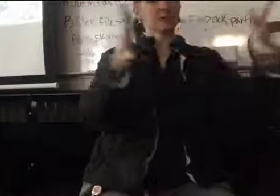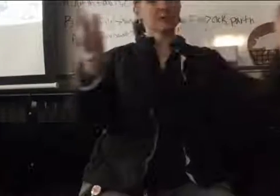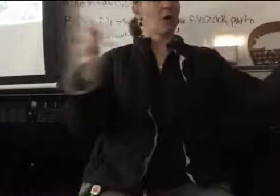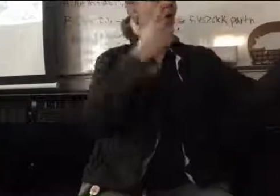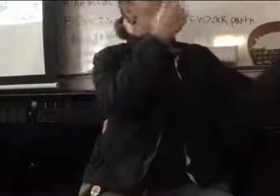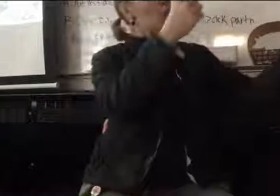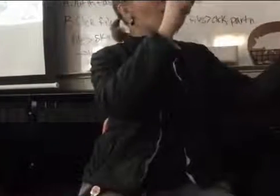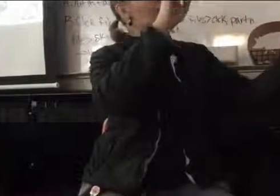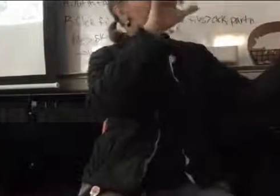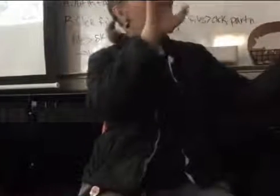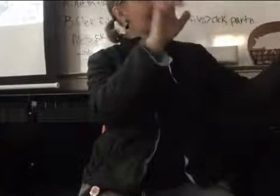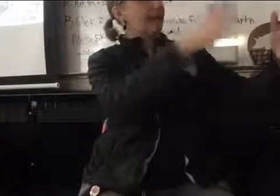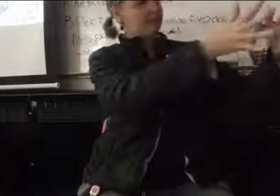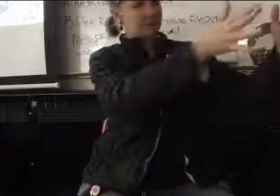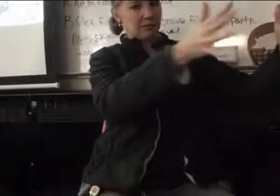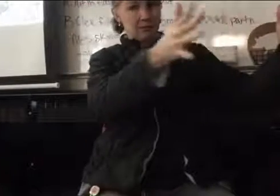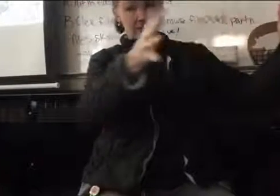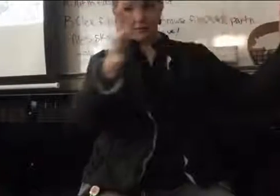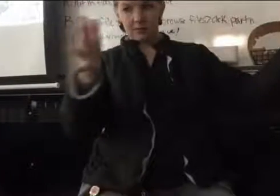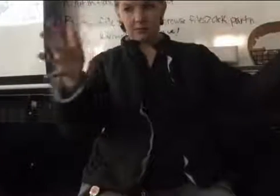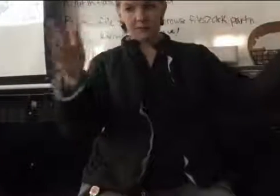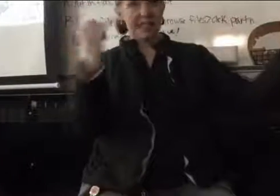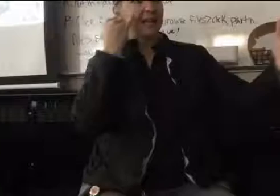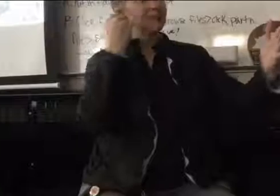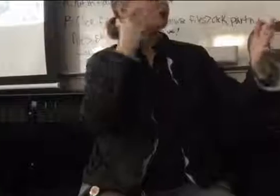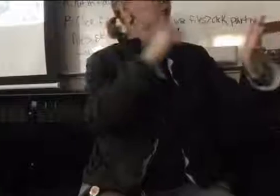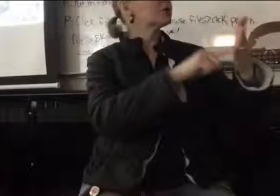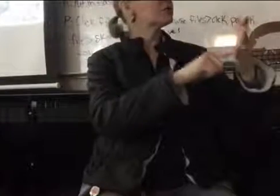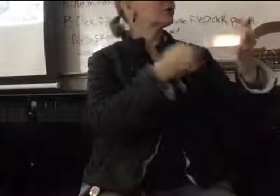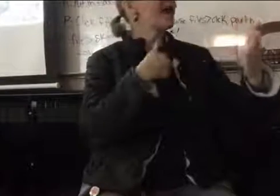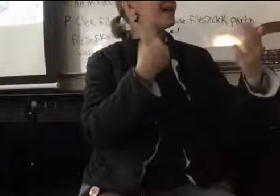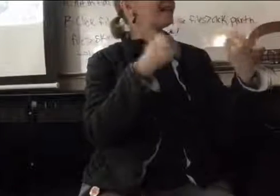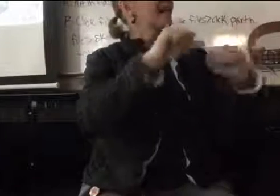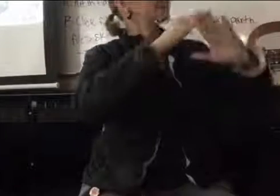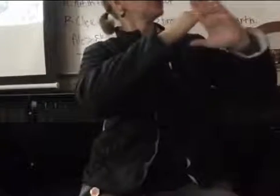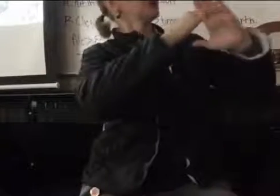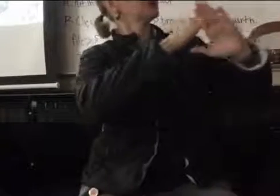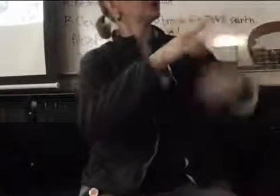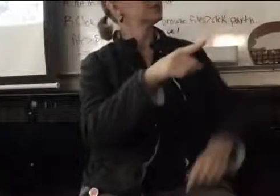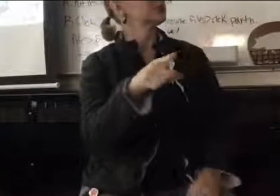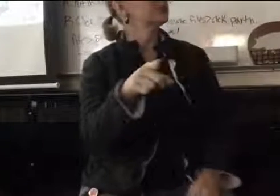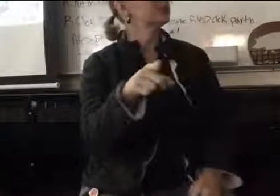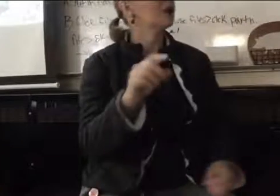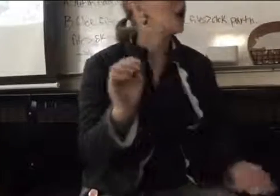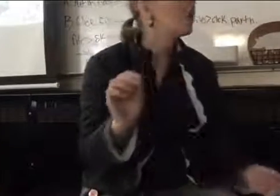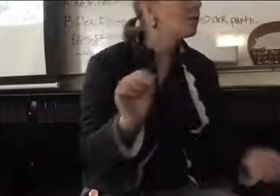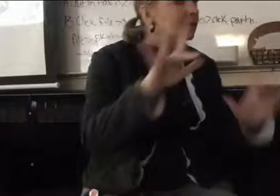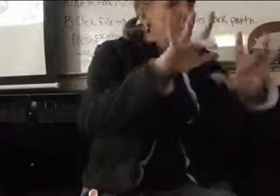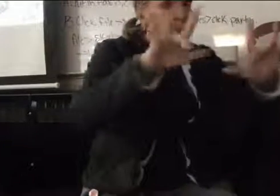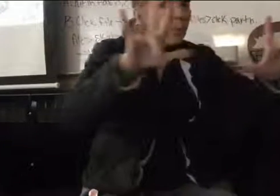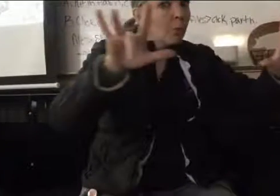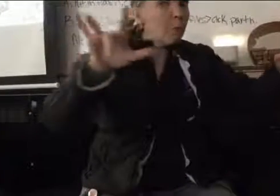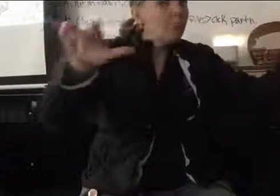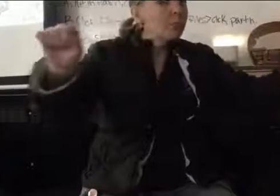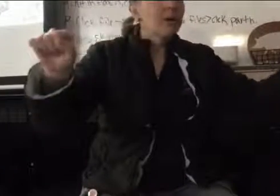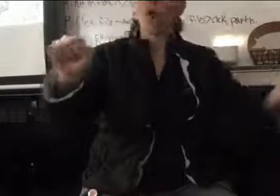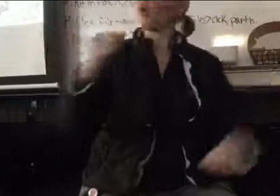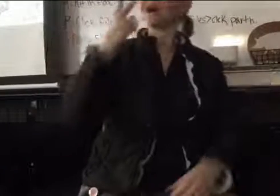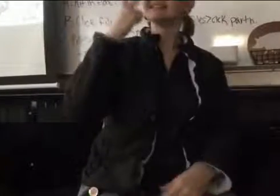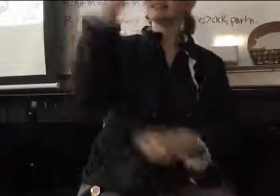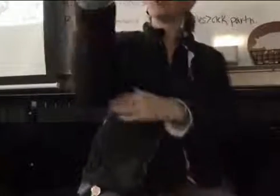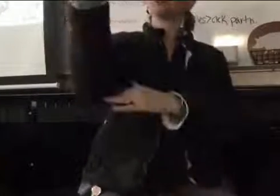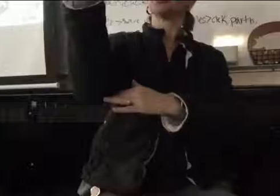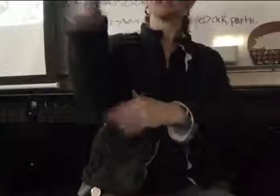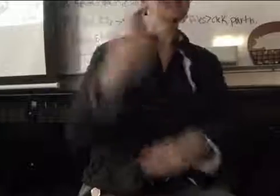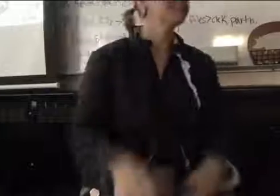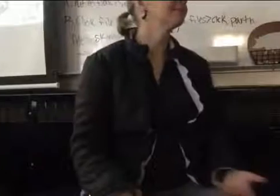the actual battlefield itself. If you notice, is there any cover in this field? No. There's